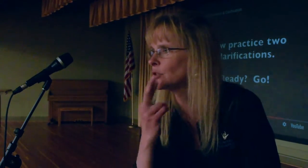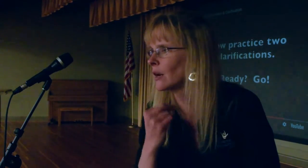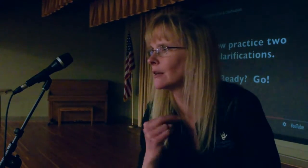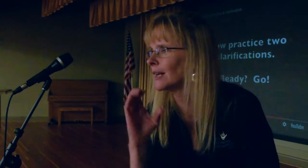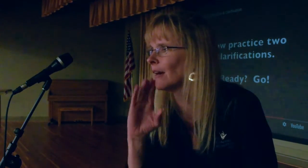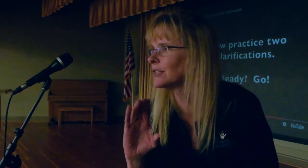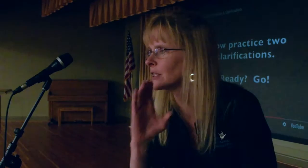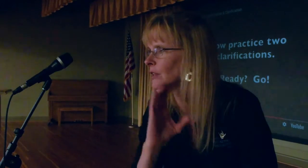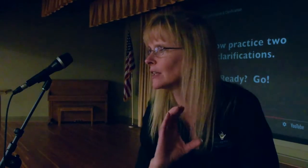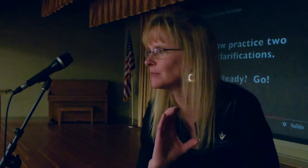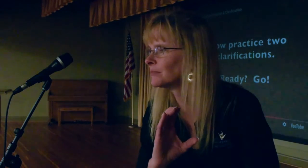Restaurant, cafeteria.